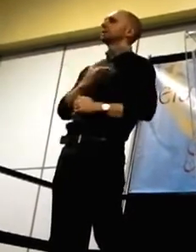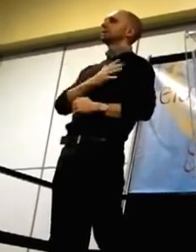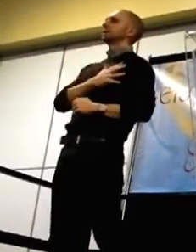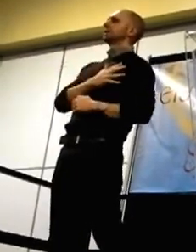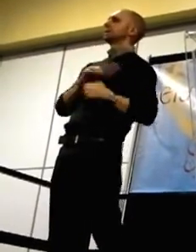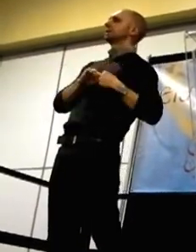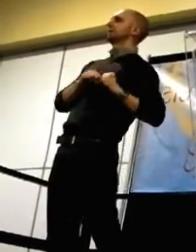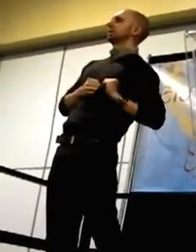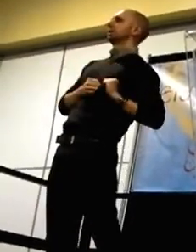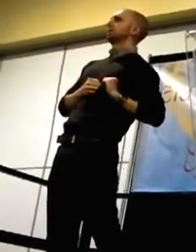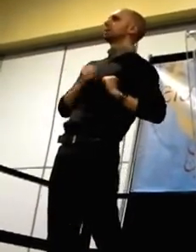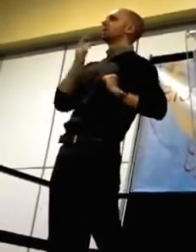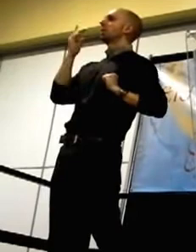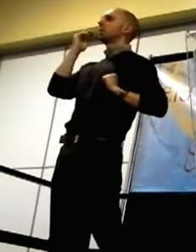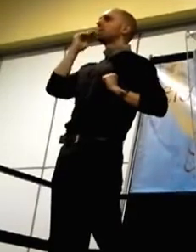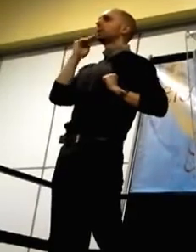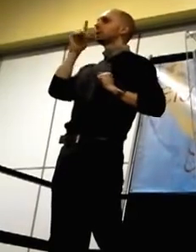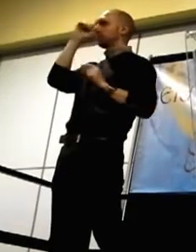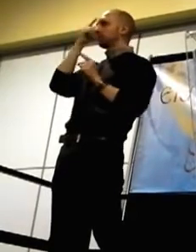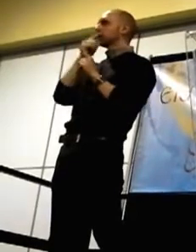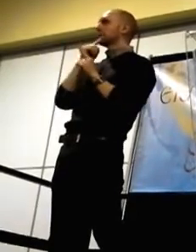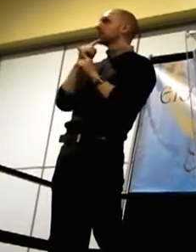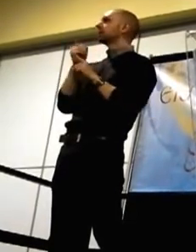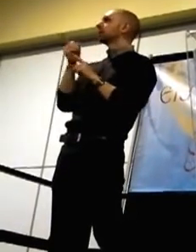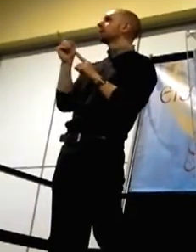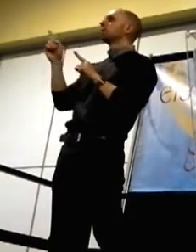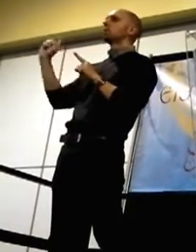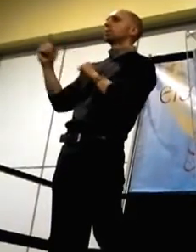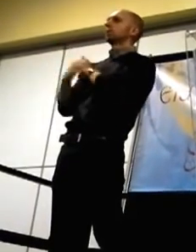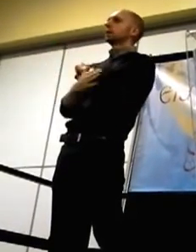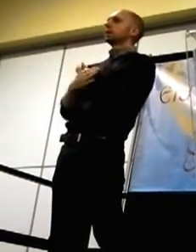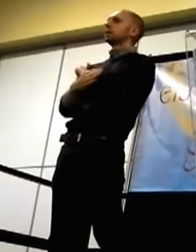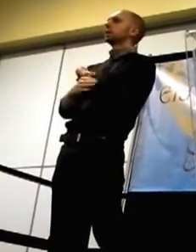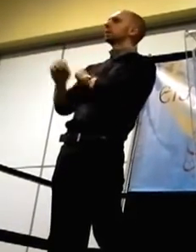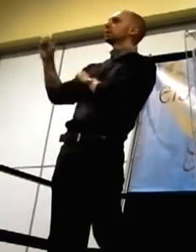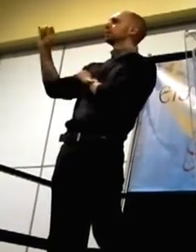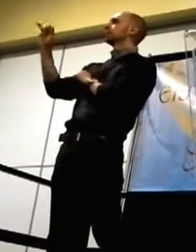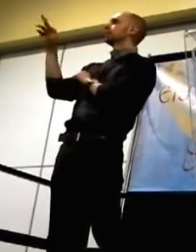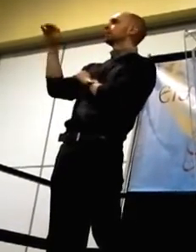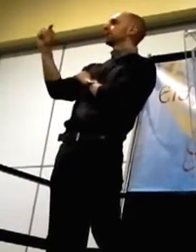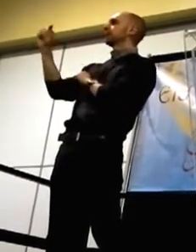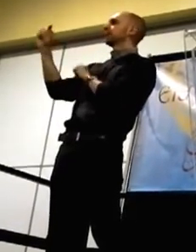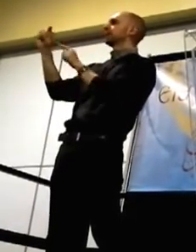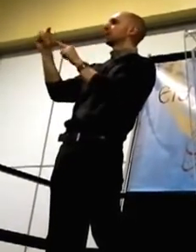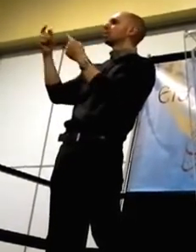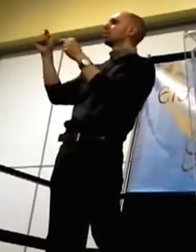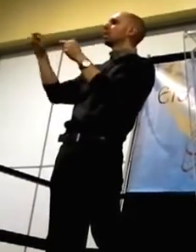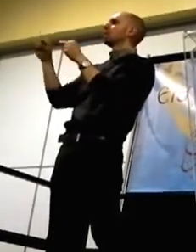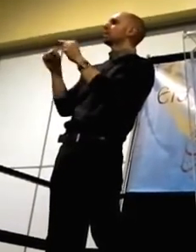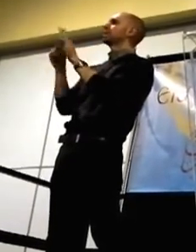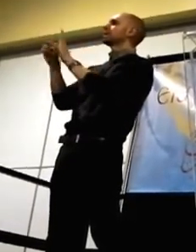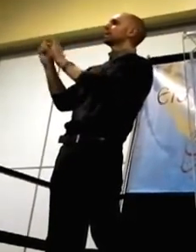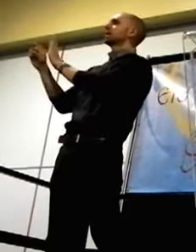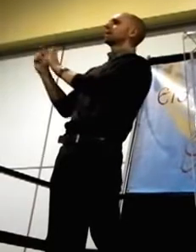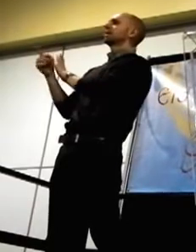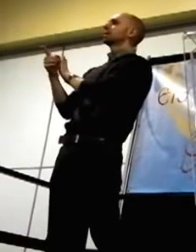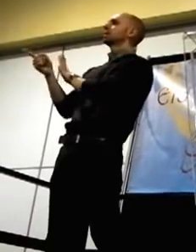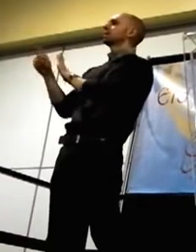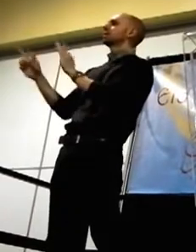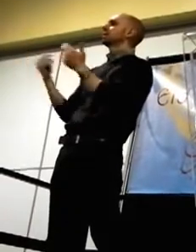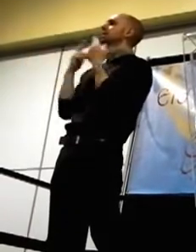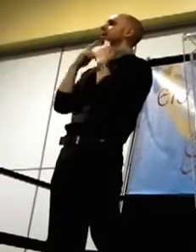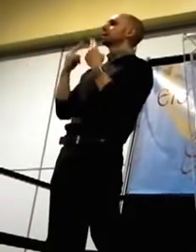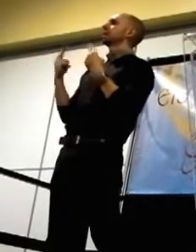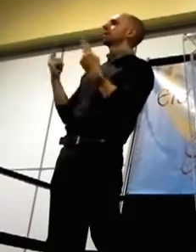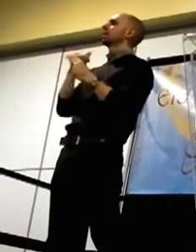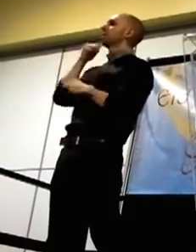our Muslims in Syria and how much they are suffering of the bloodshed, of the nonsense killing of innocent